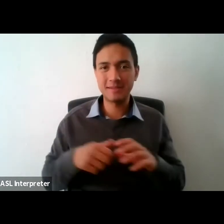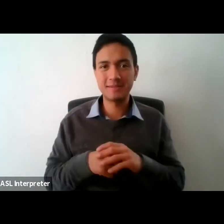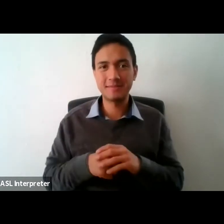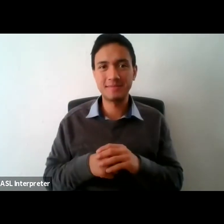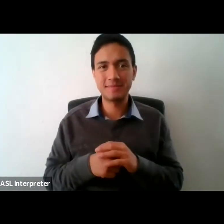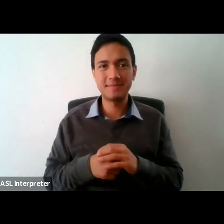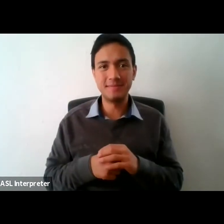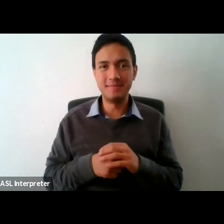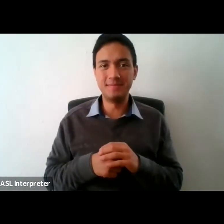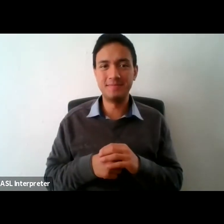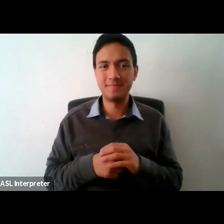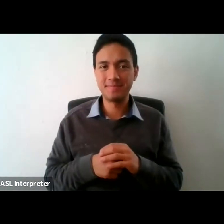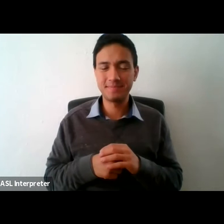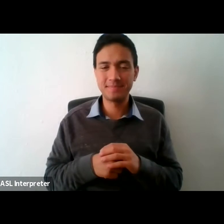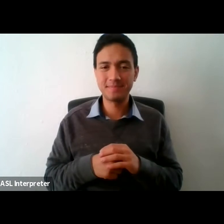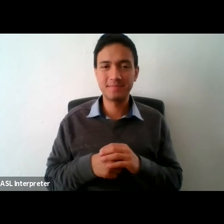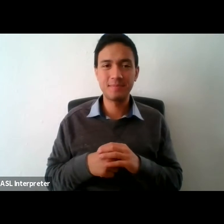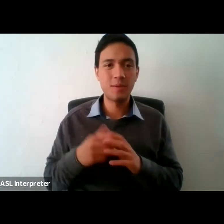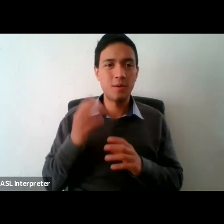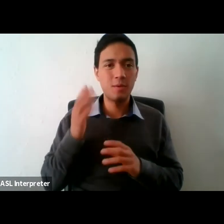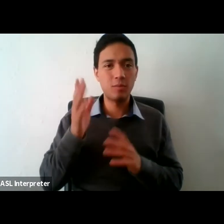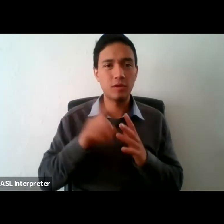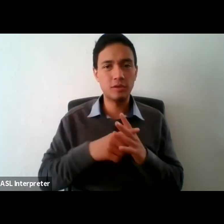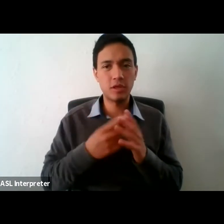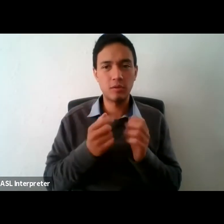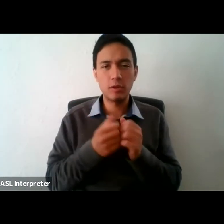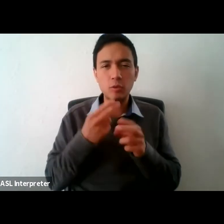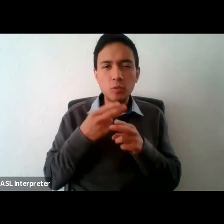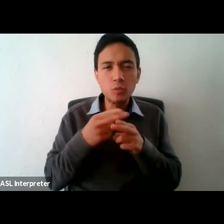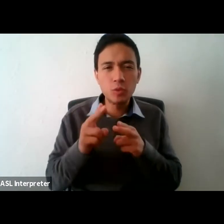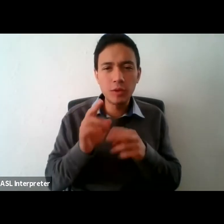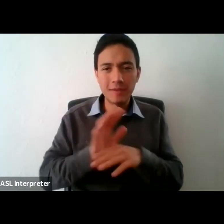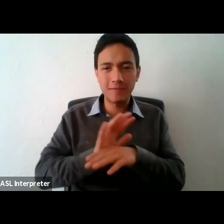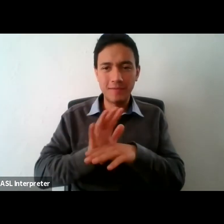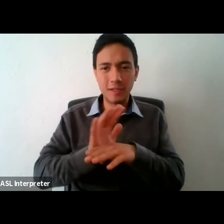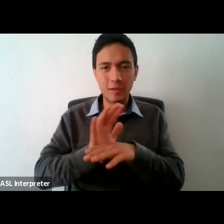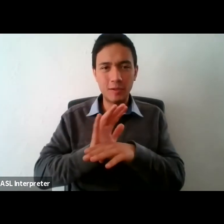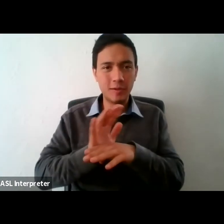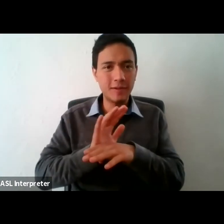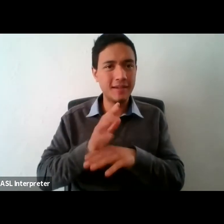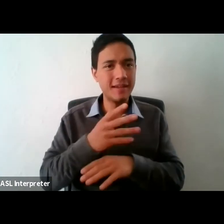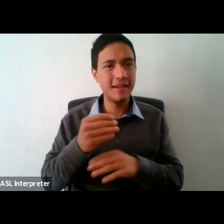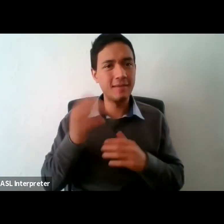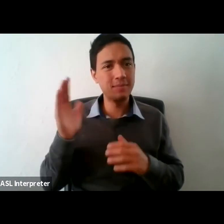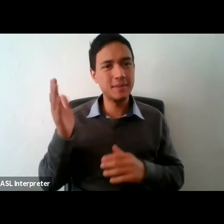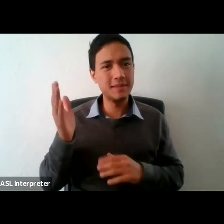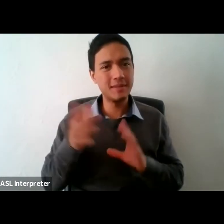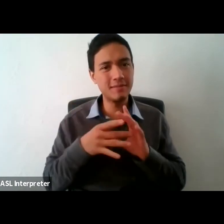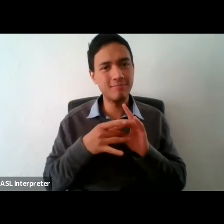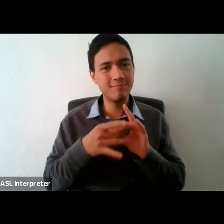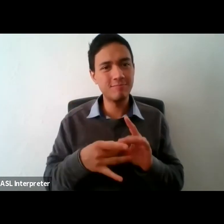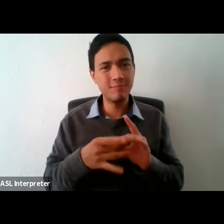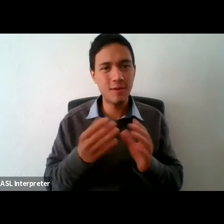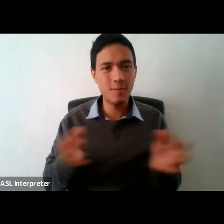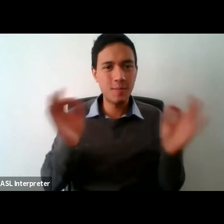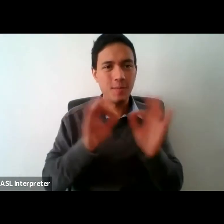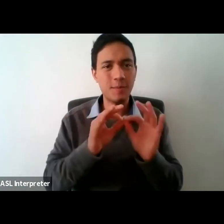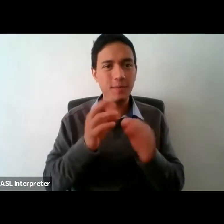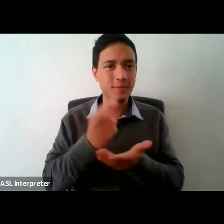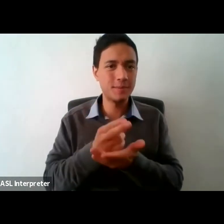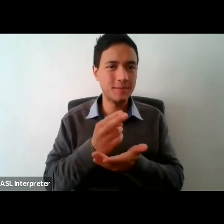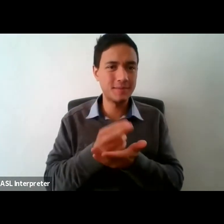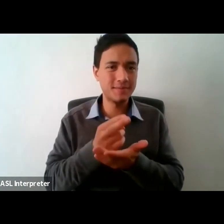been hearing, we're going to start with a brief video and presentation on some important resources in this area,